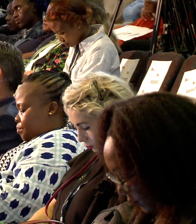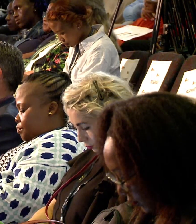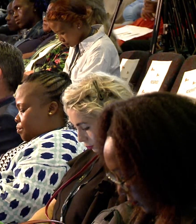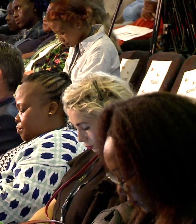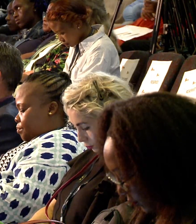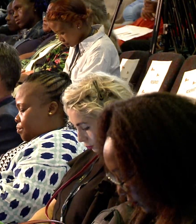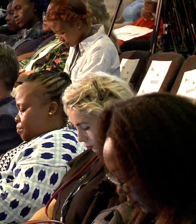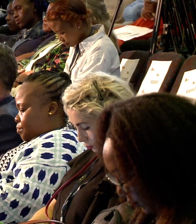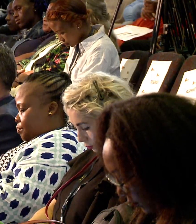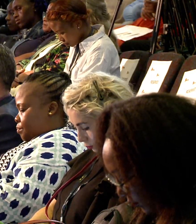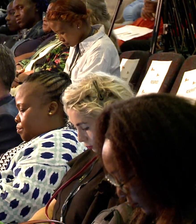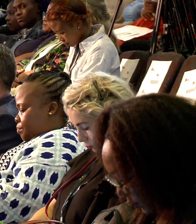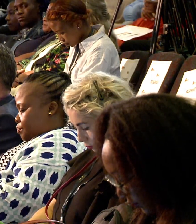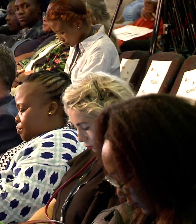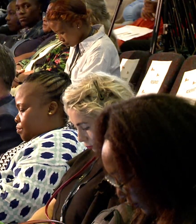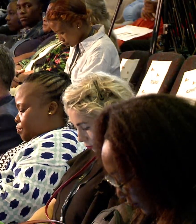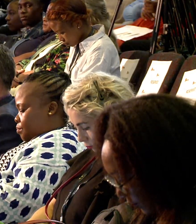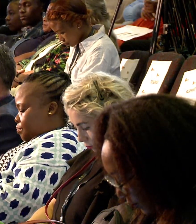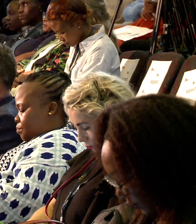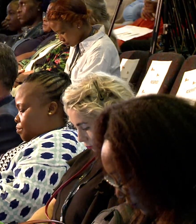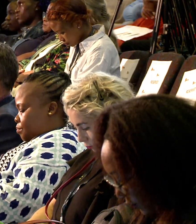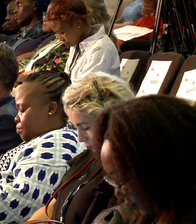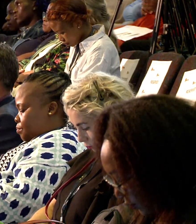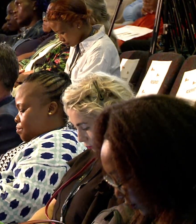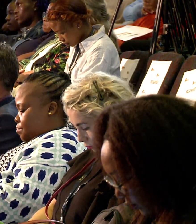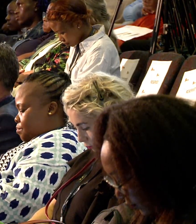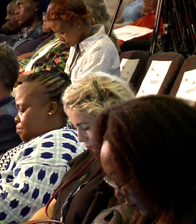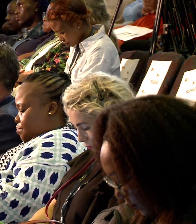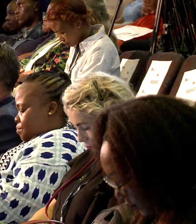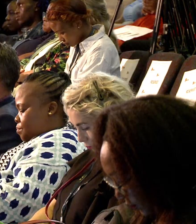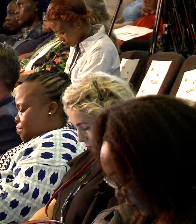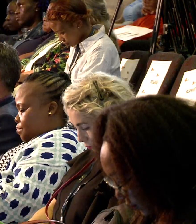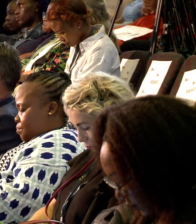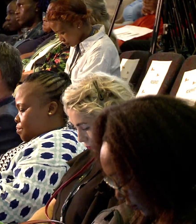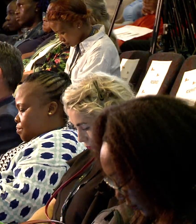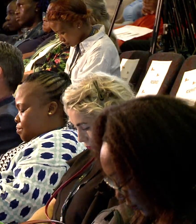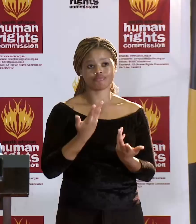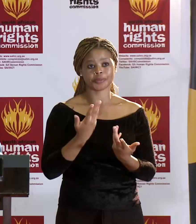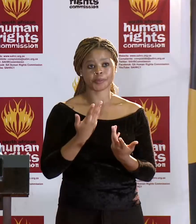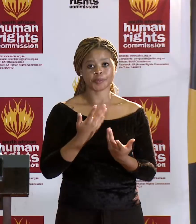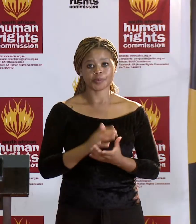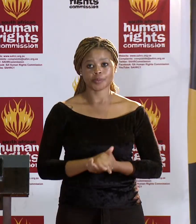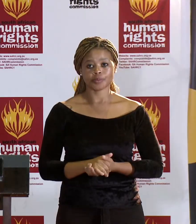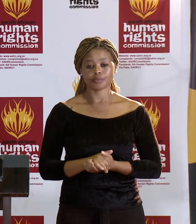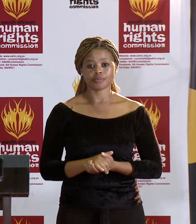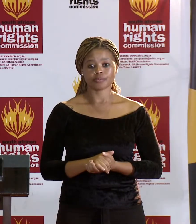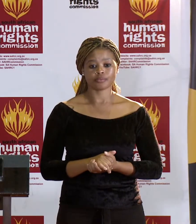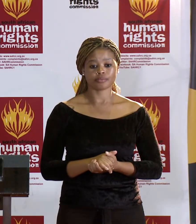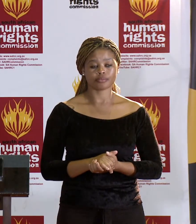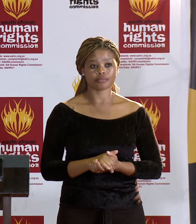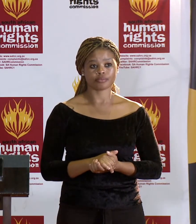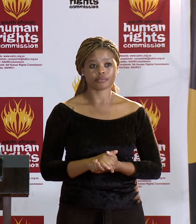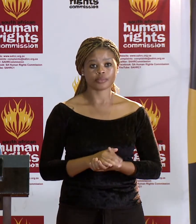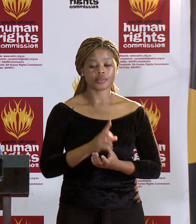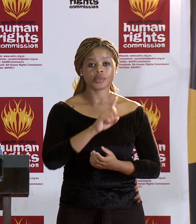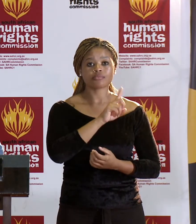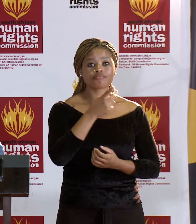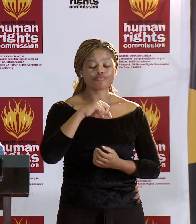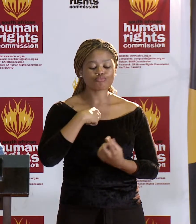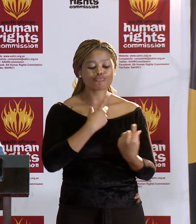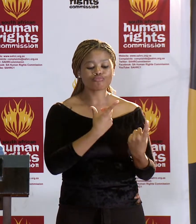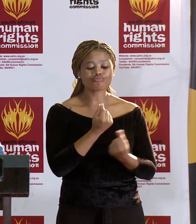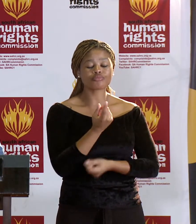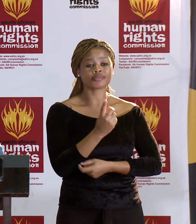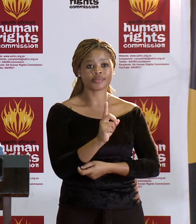will keep it with them, like we do our cell phones. And they would treasure them. But what did we